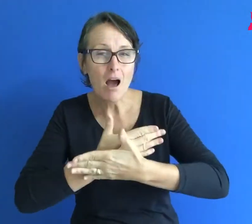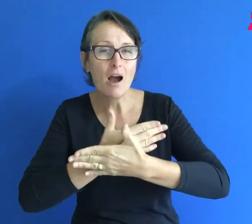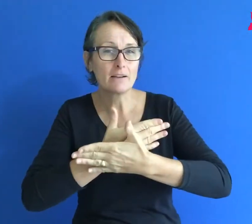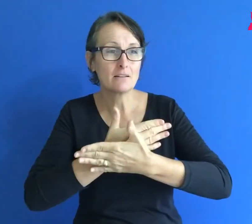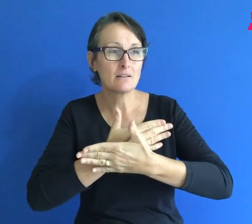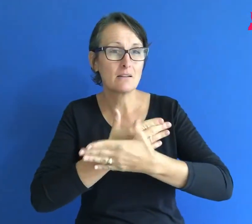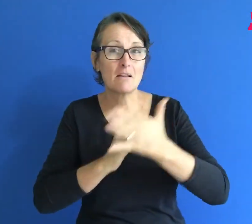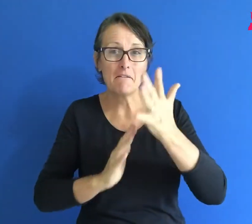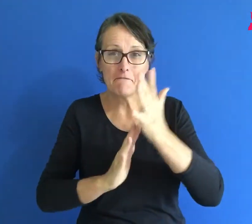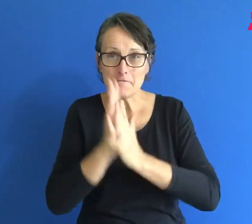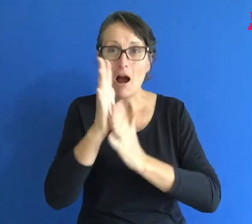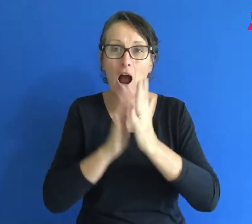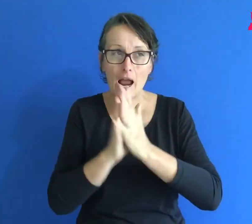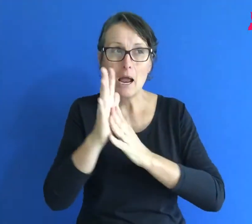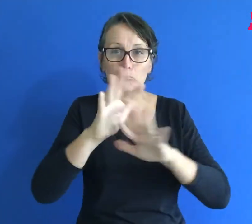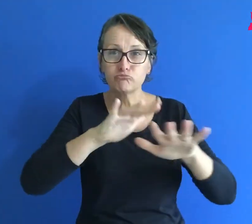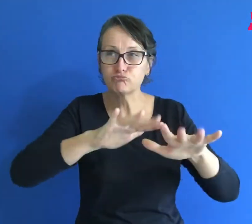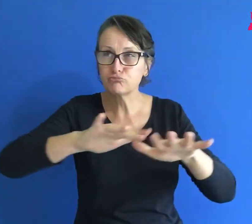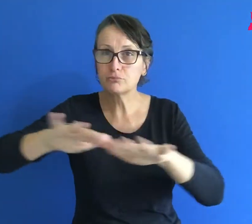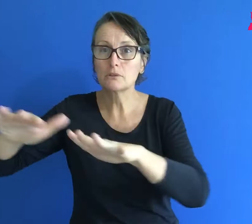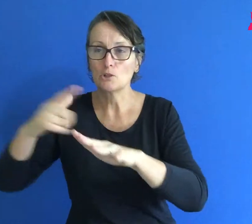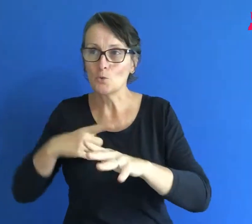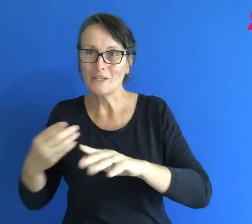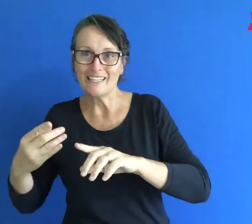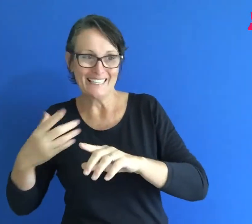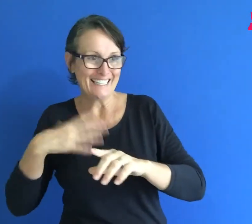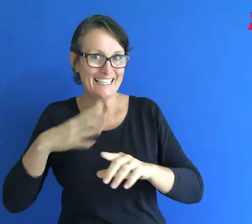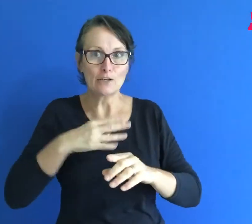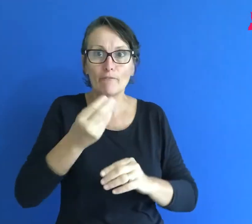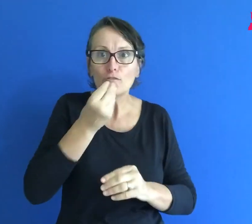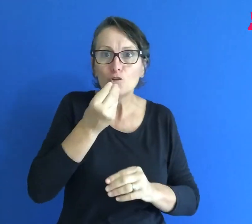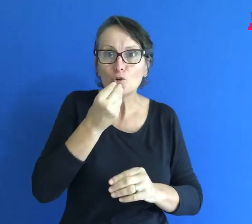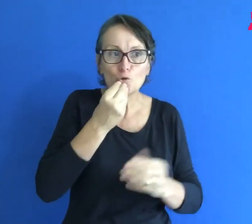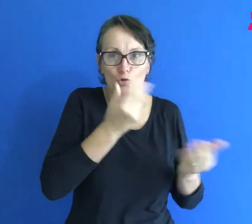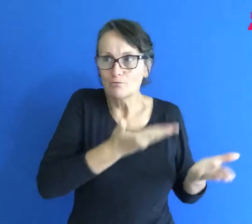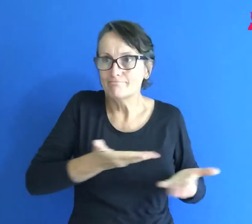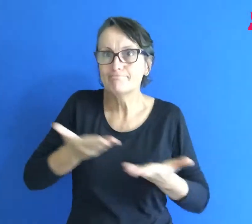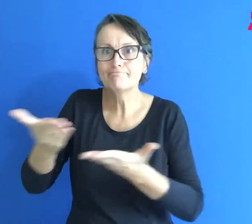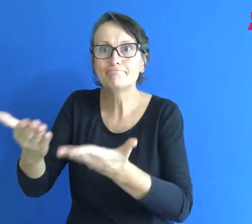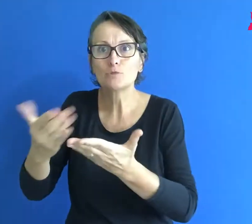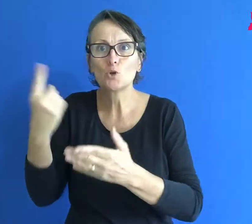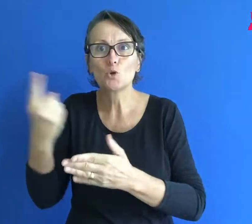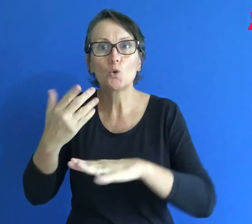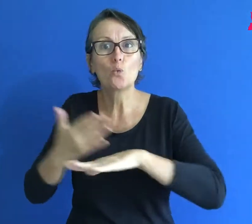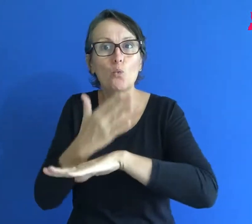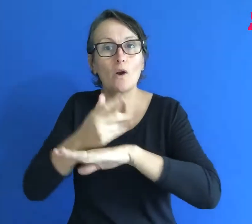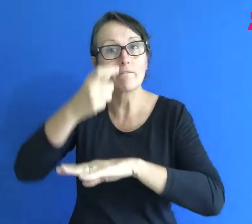Kinglake West and Kinglake, and we needed to get some food up to the firefighters at the Kinglake West fire